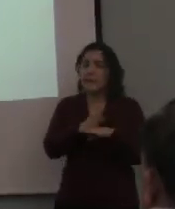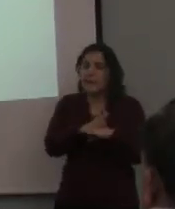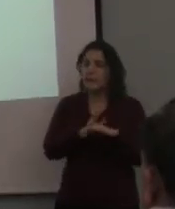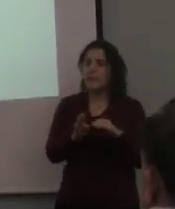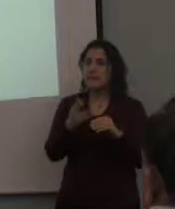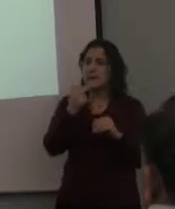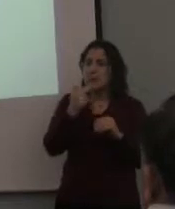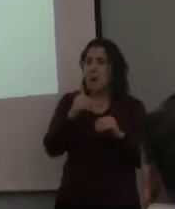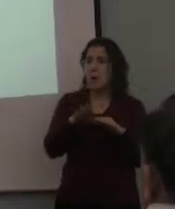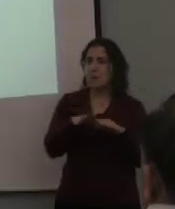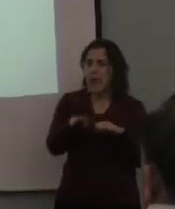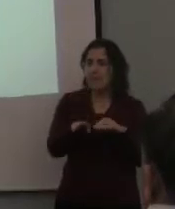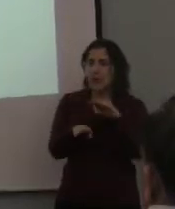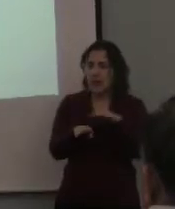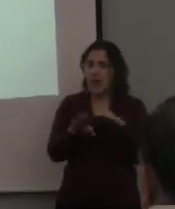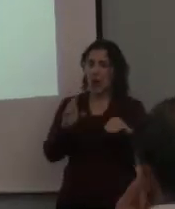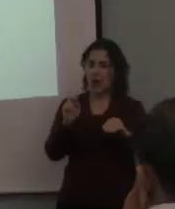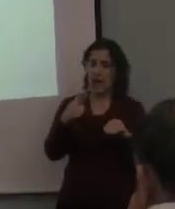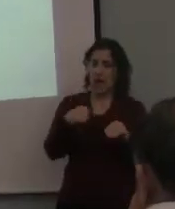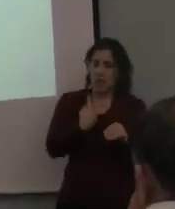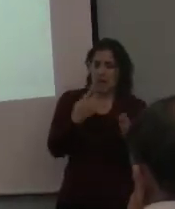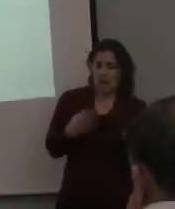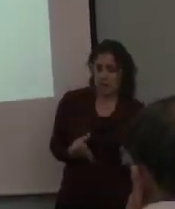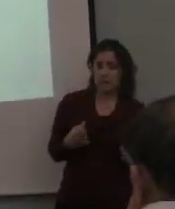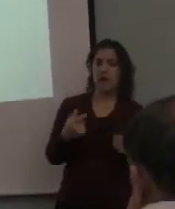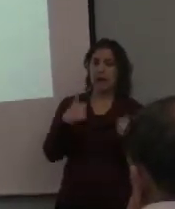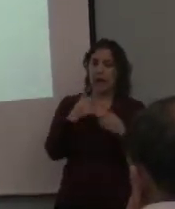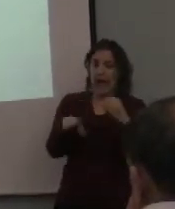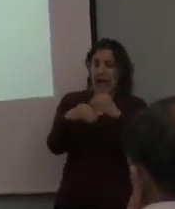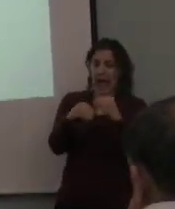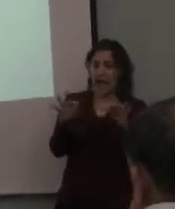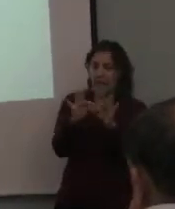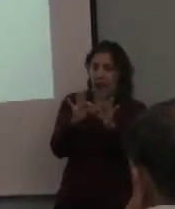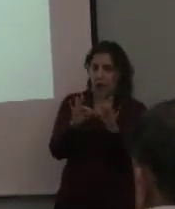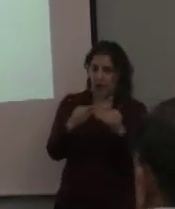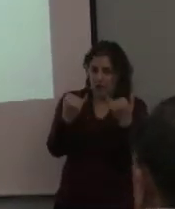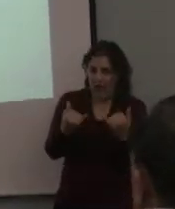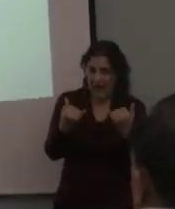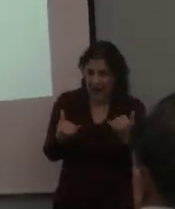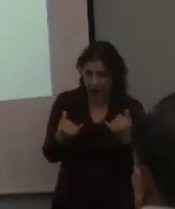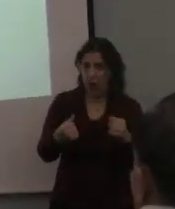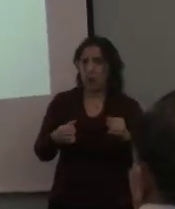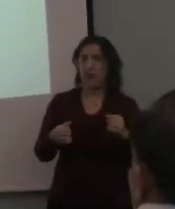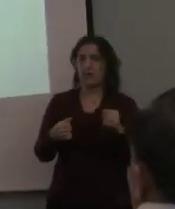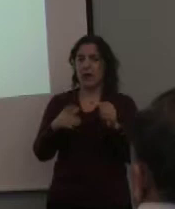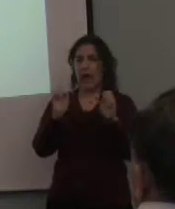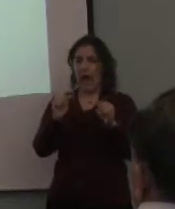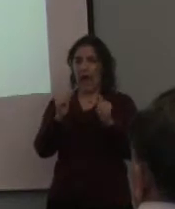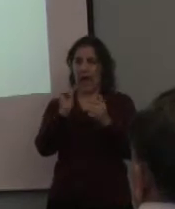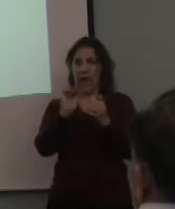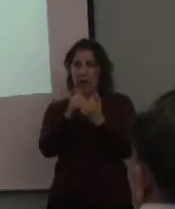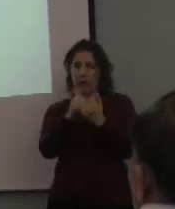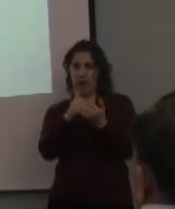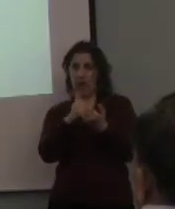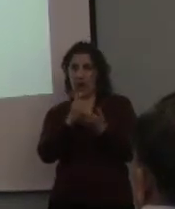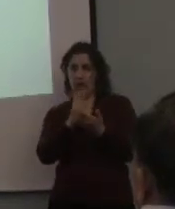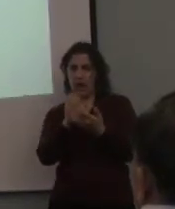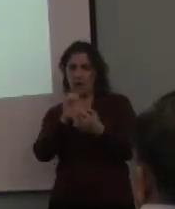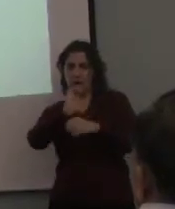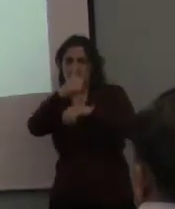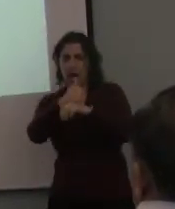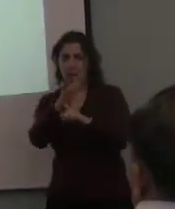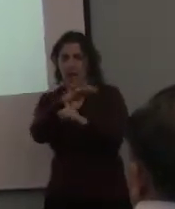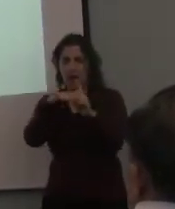say, I'm a single person, what value can I add right now? How can I contextualize my information